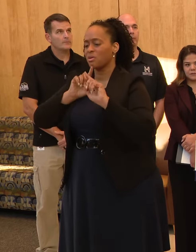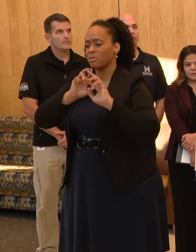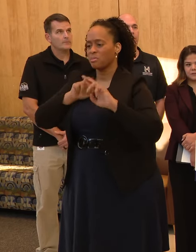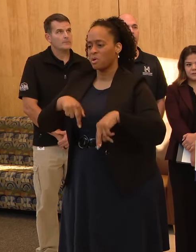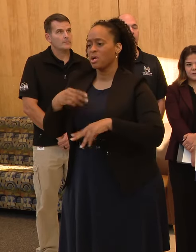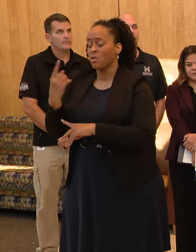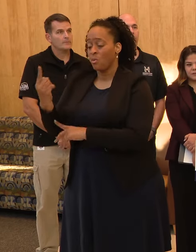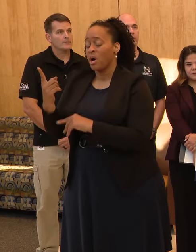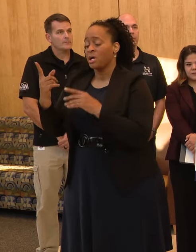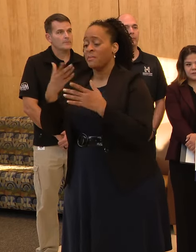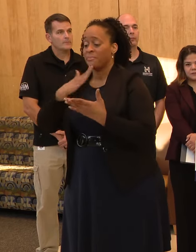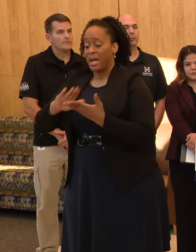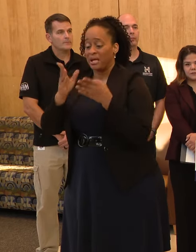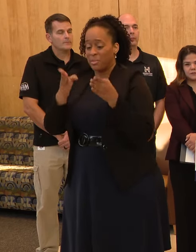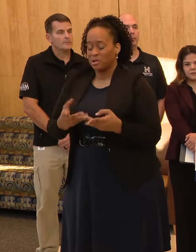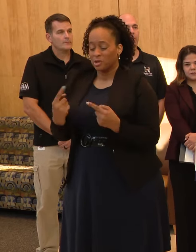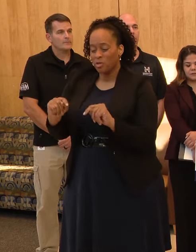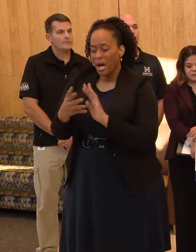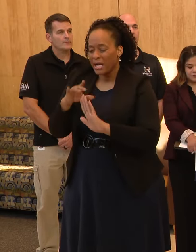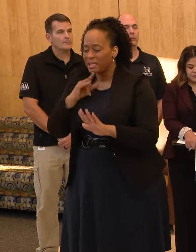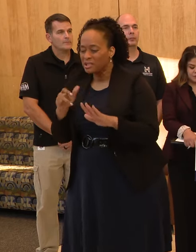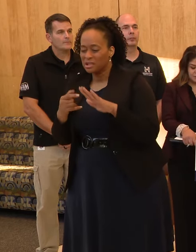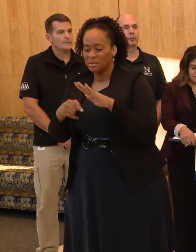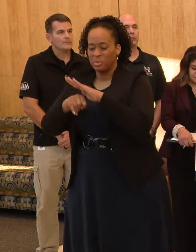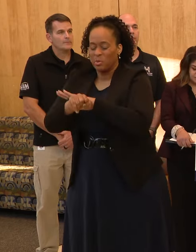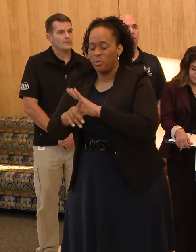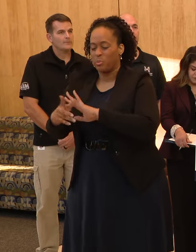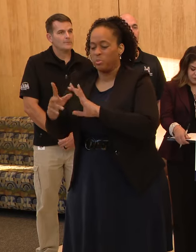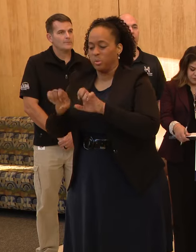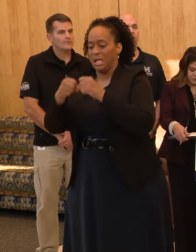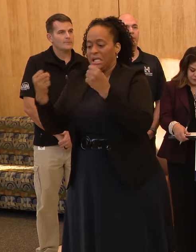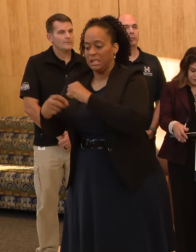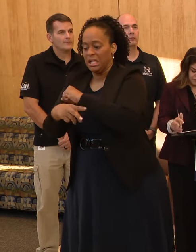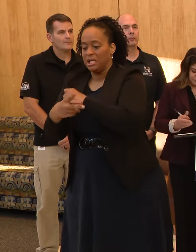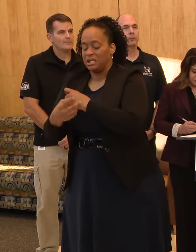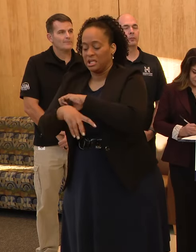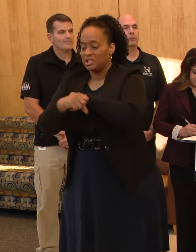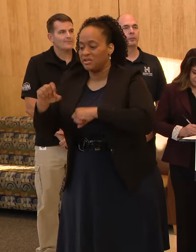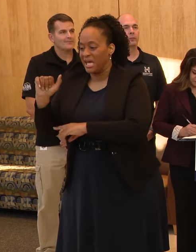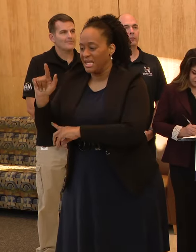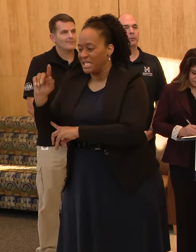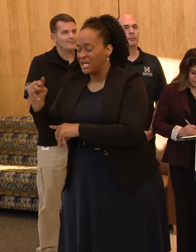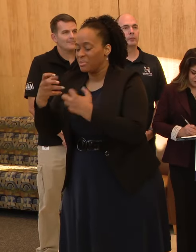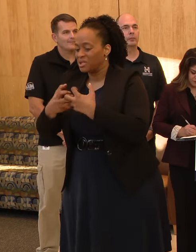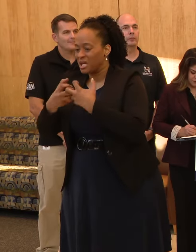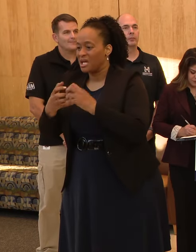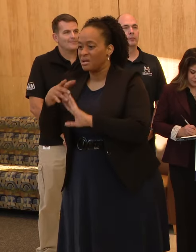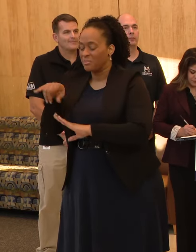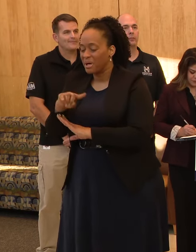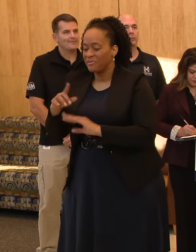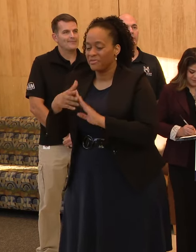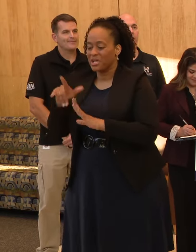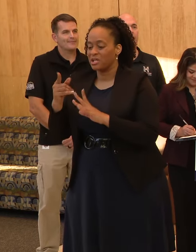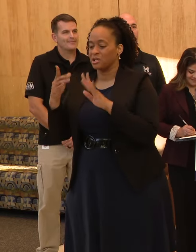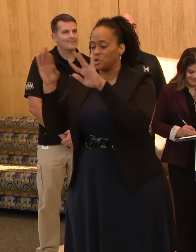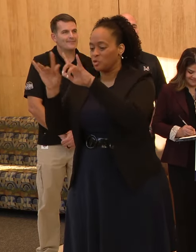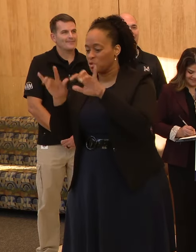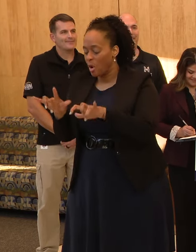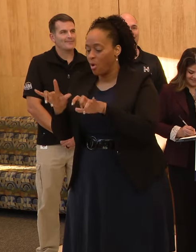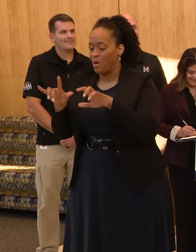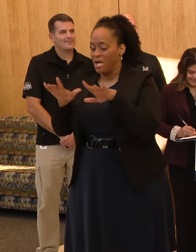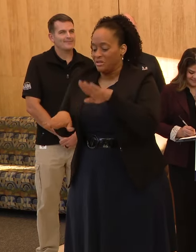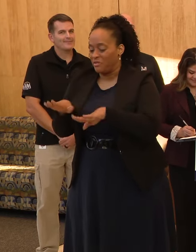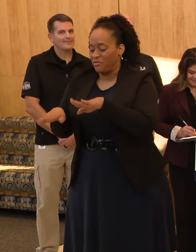bad actor tried to break into an ATM machine, but he didn't realize that the snow leaves his footprints